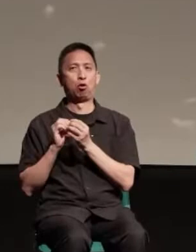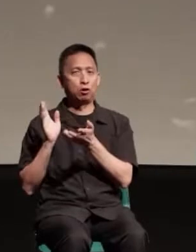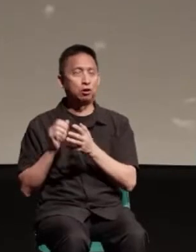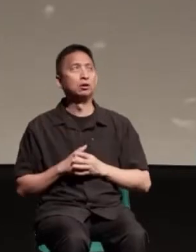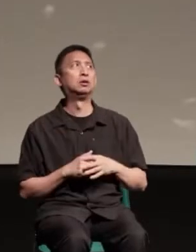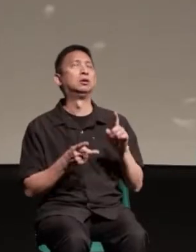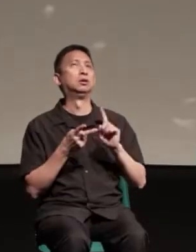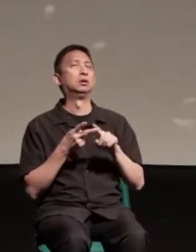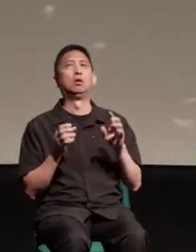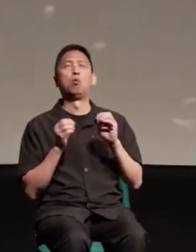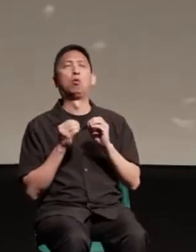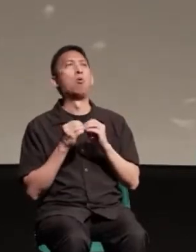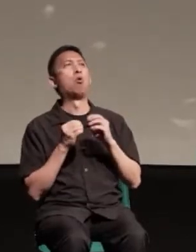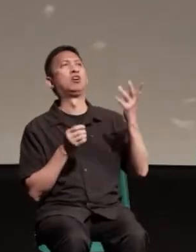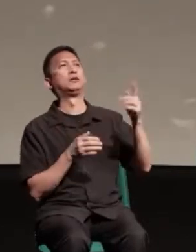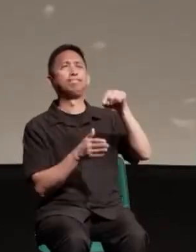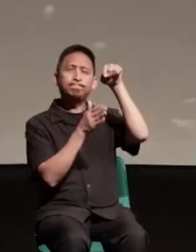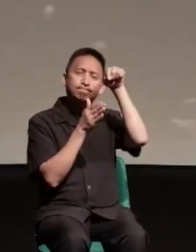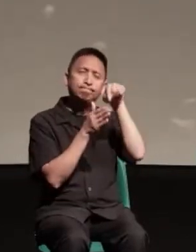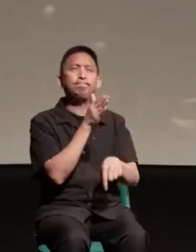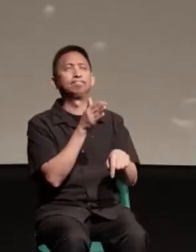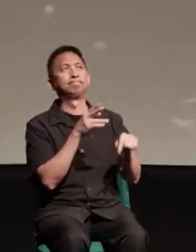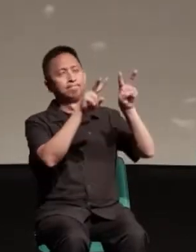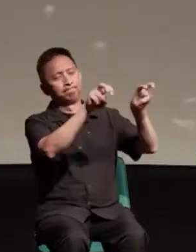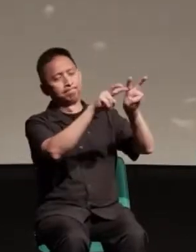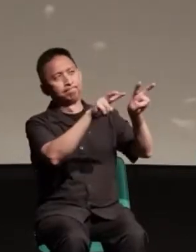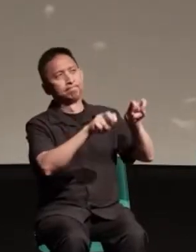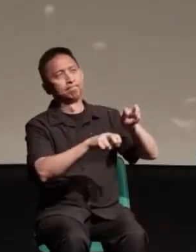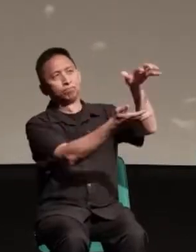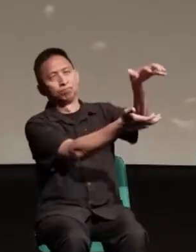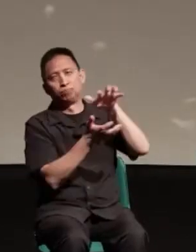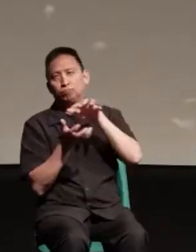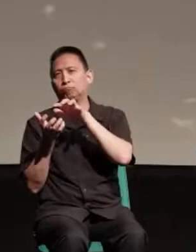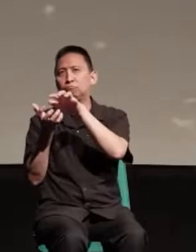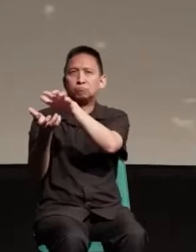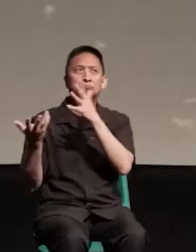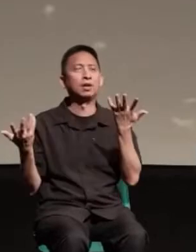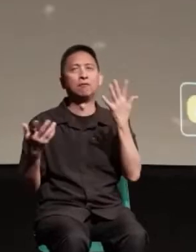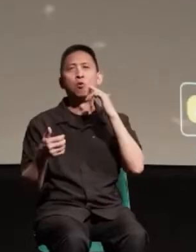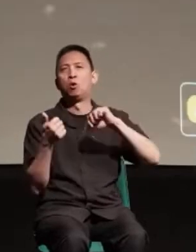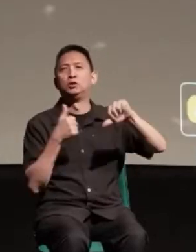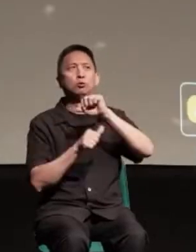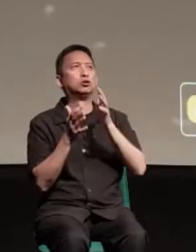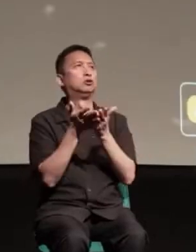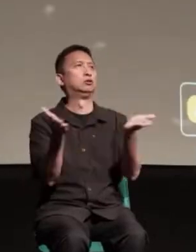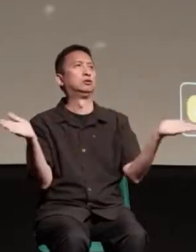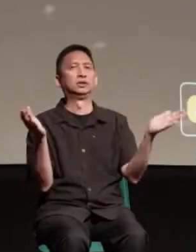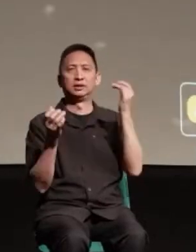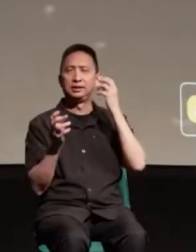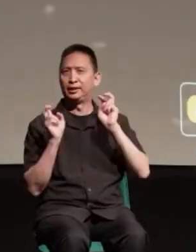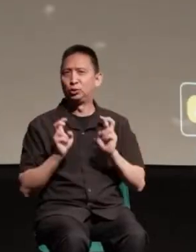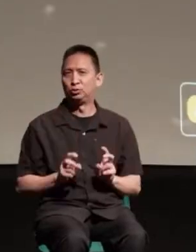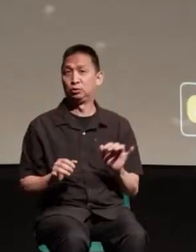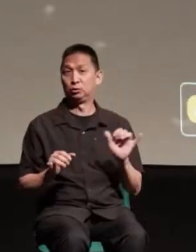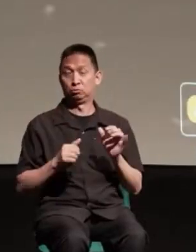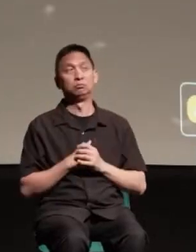in-depth profiles on certain issues, certain social issues, certain important figures within our communities, and